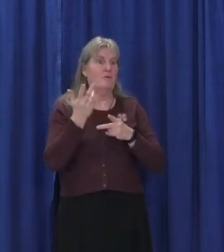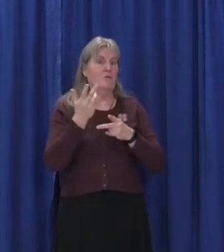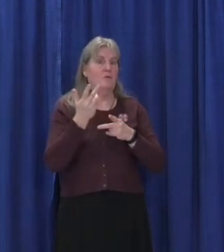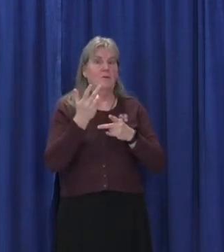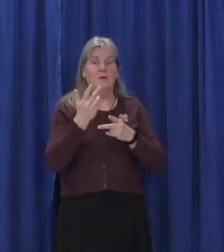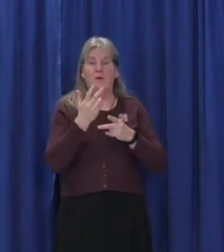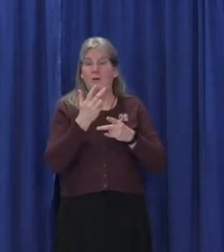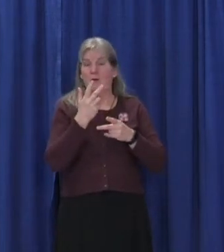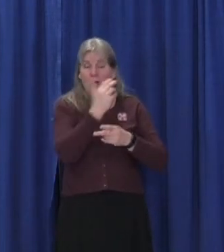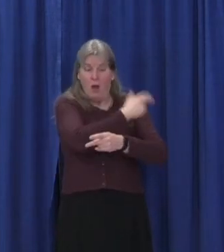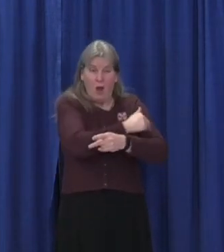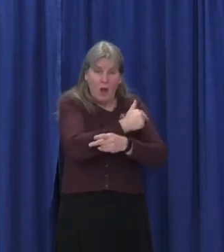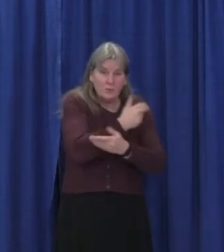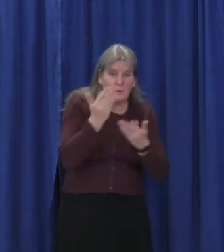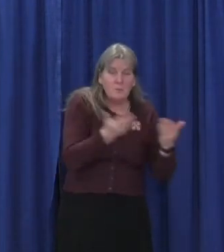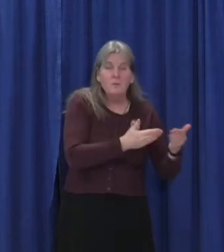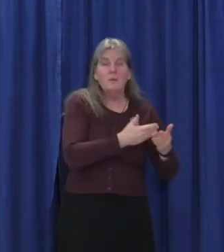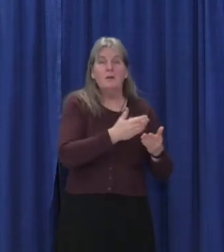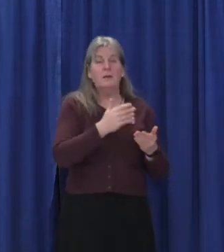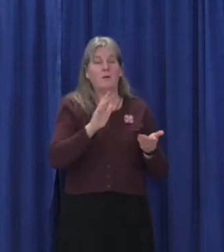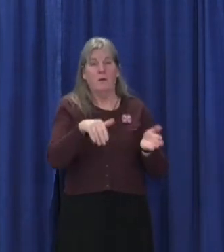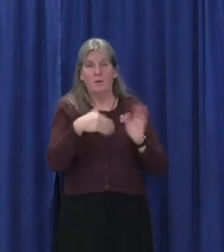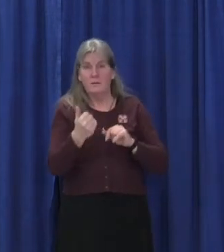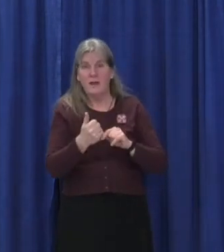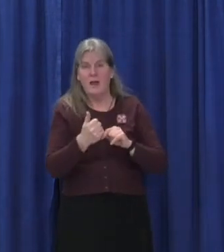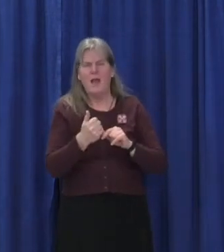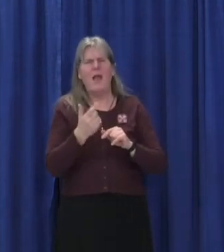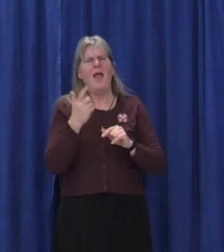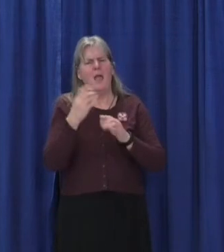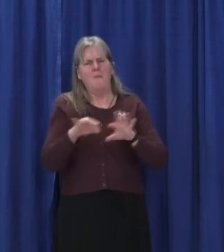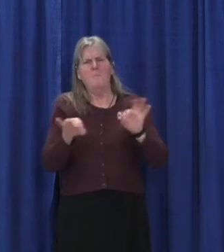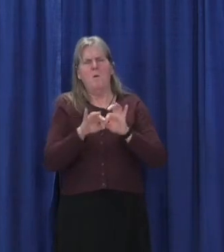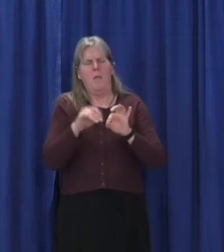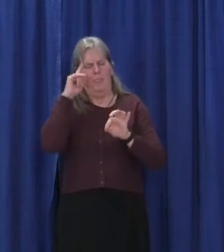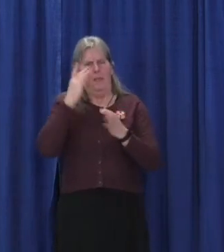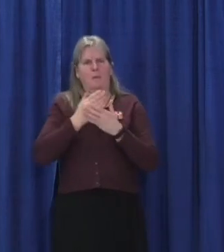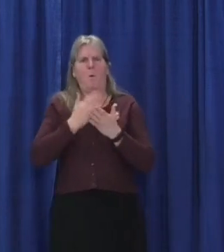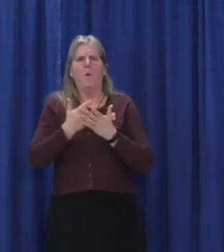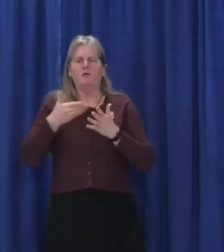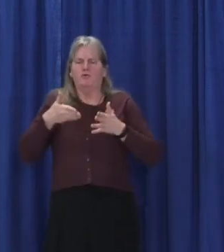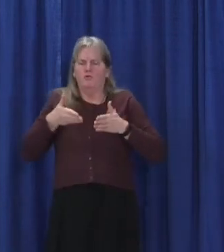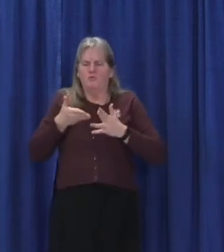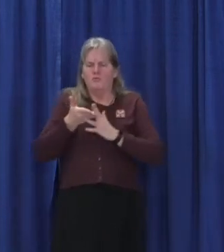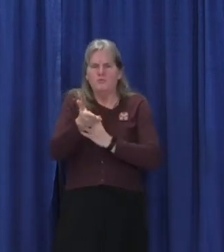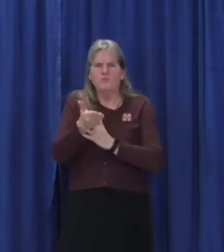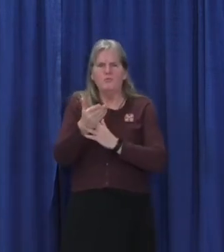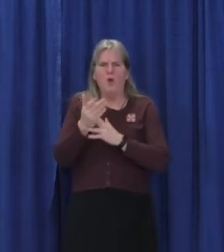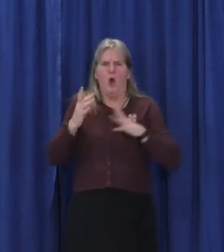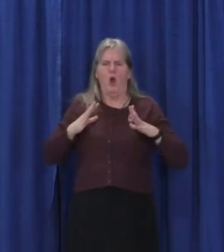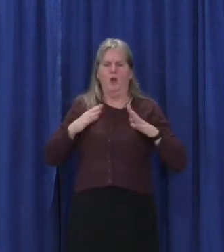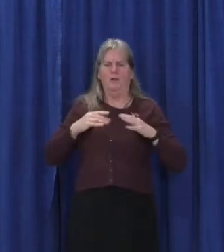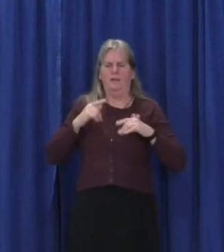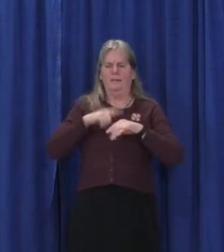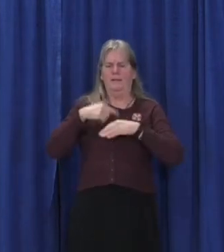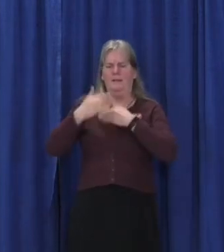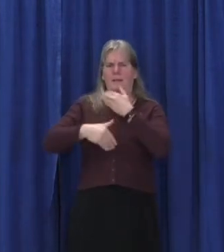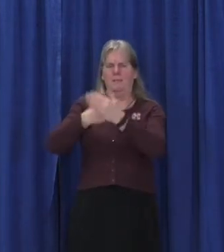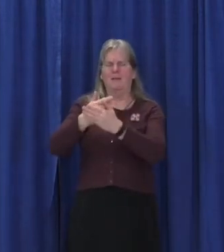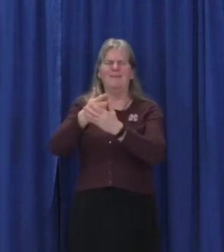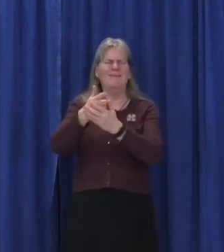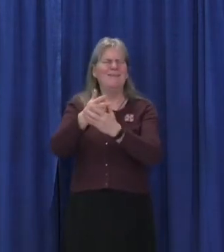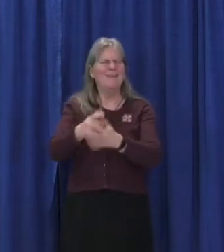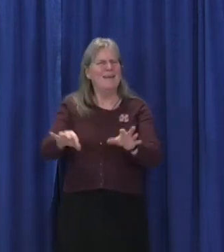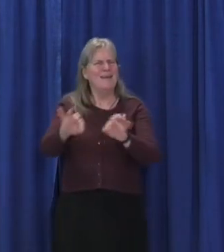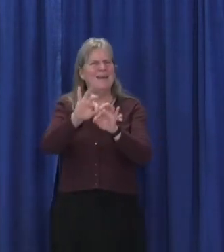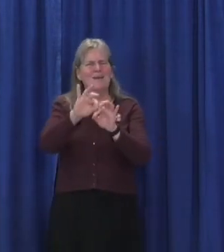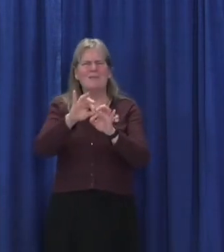with how we conduct ourselves in the holiday season. And that's why I keep saying this over and over again, because it's just so important, and it